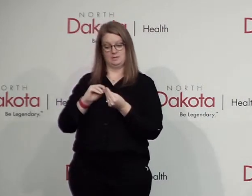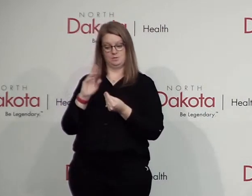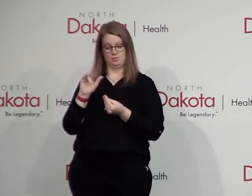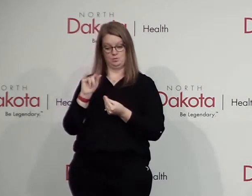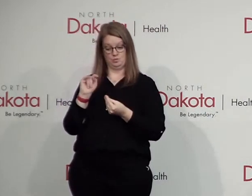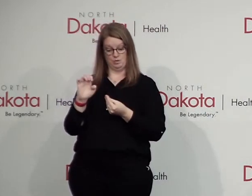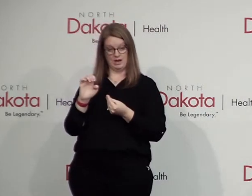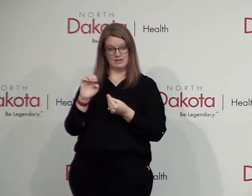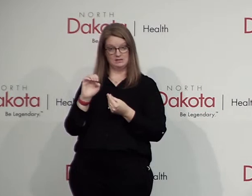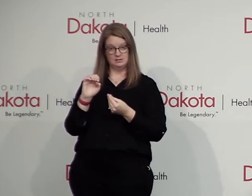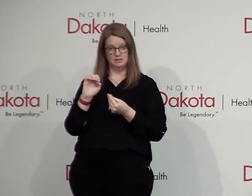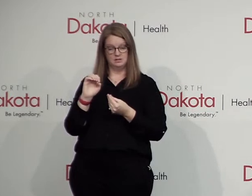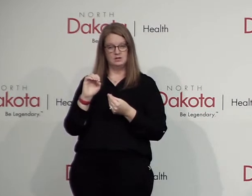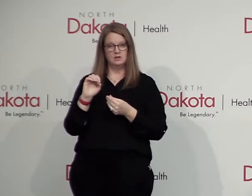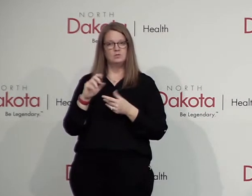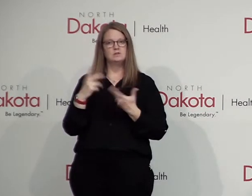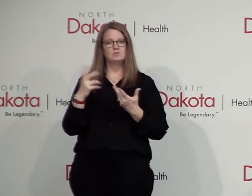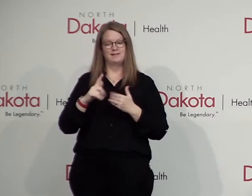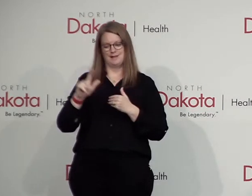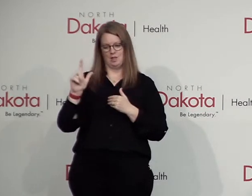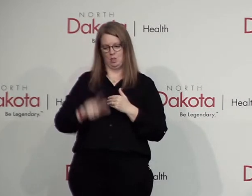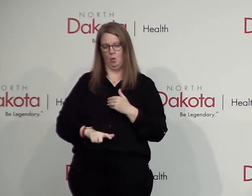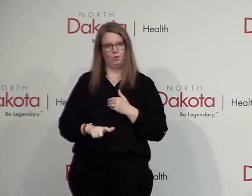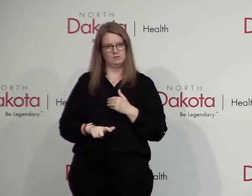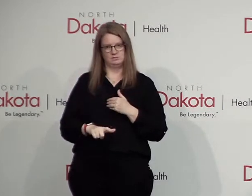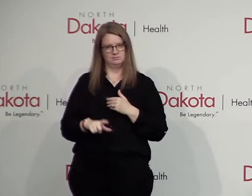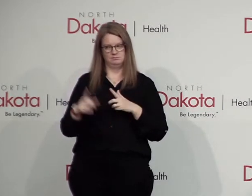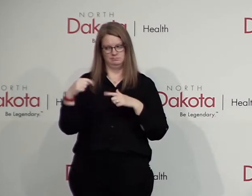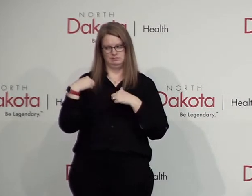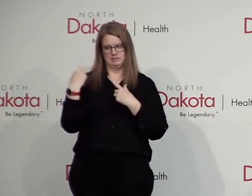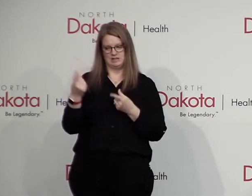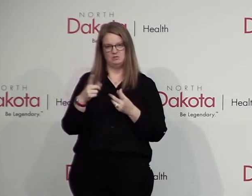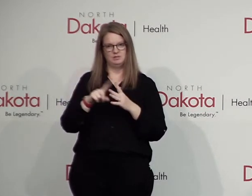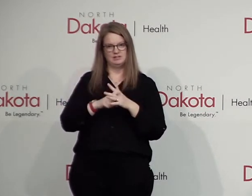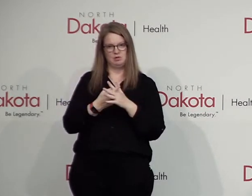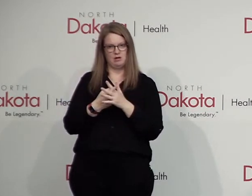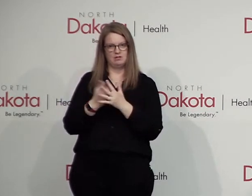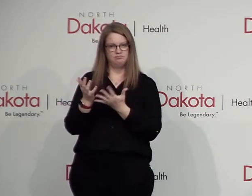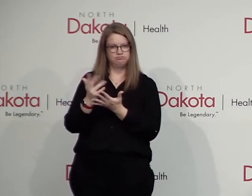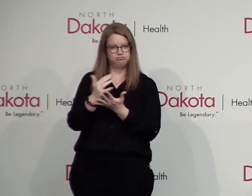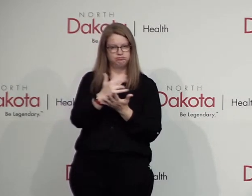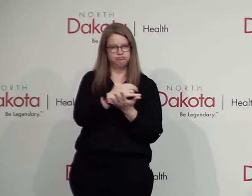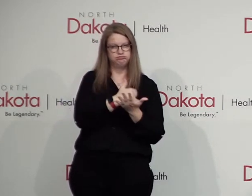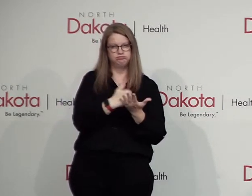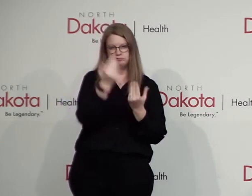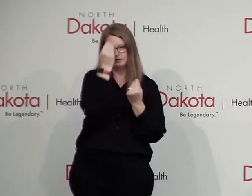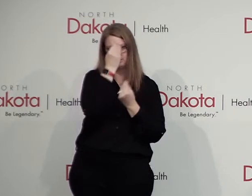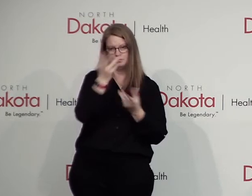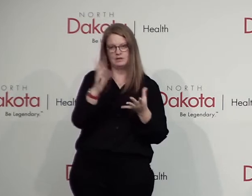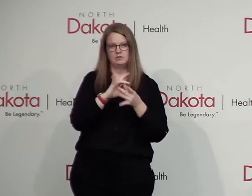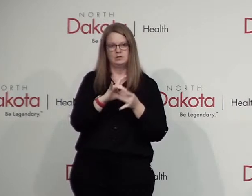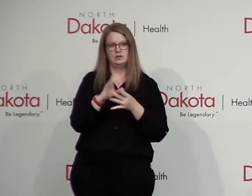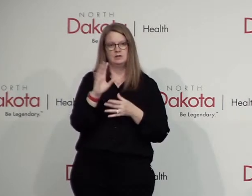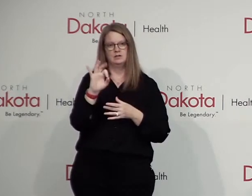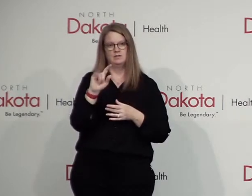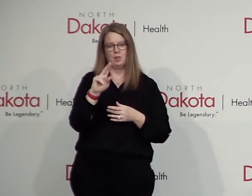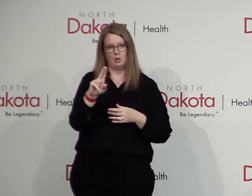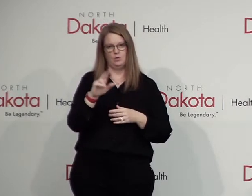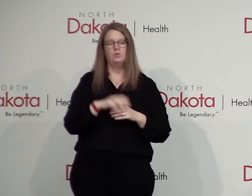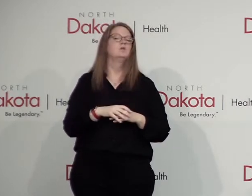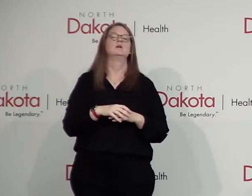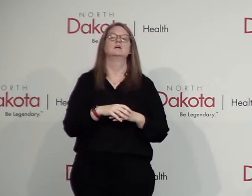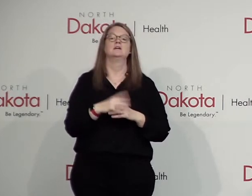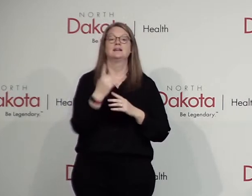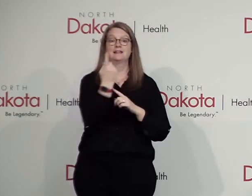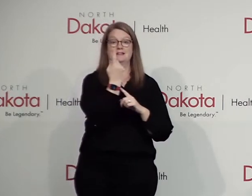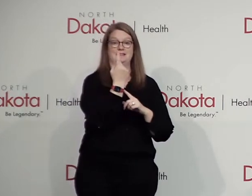flu-associated hospitalizations was the lowest on record since we started collecting data regarding influenza in 2005. Last